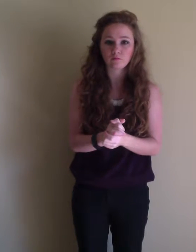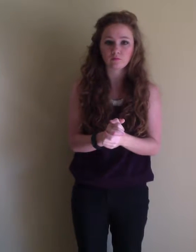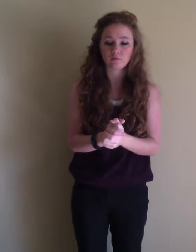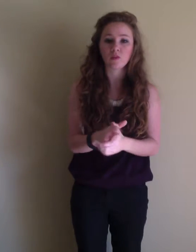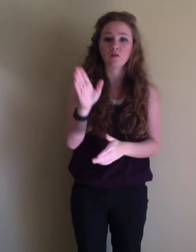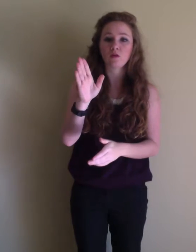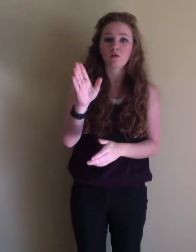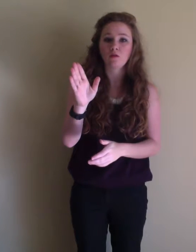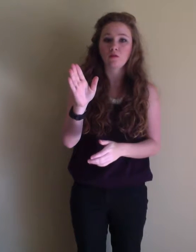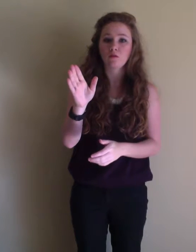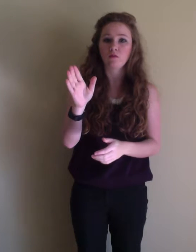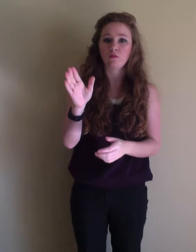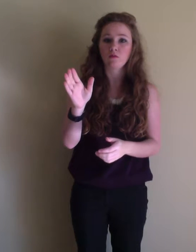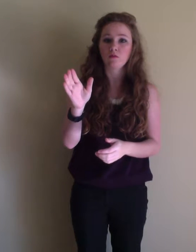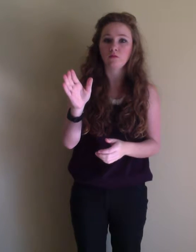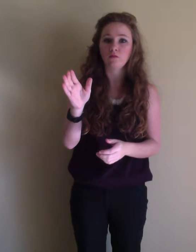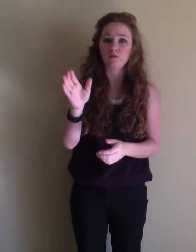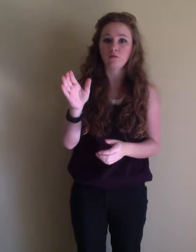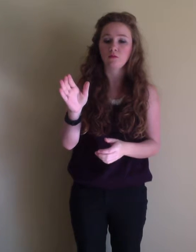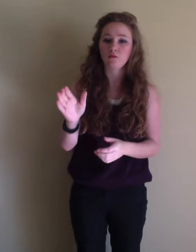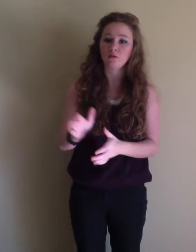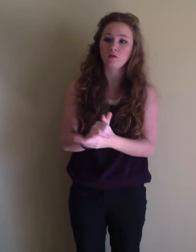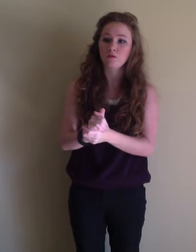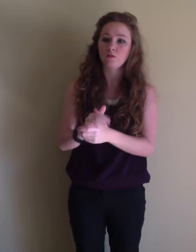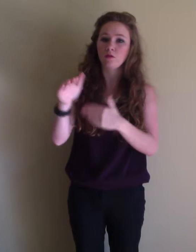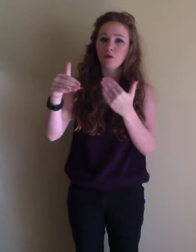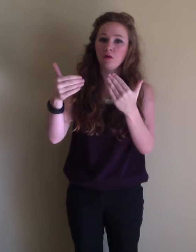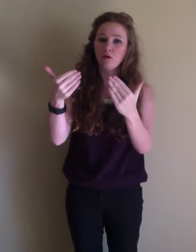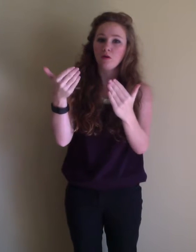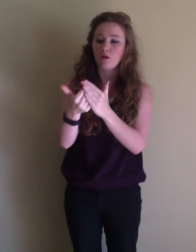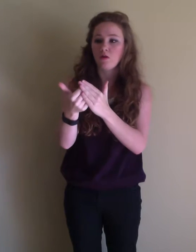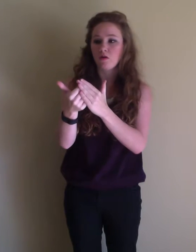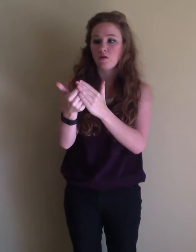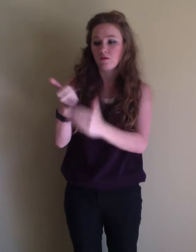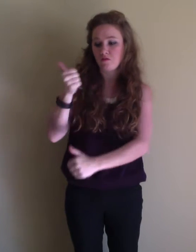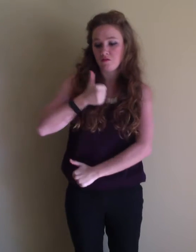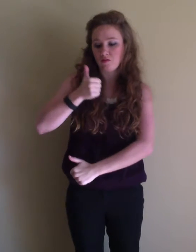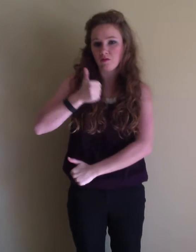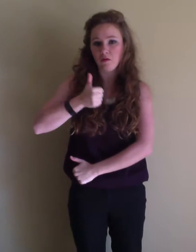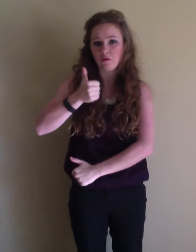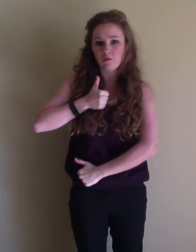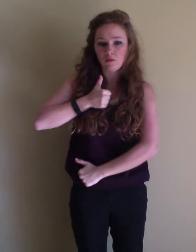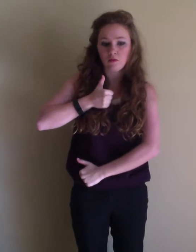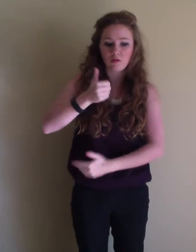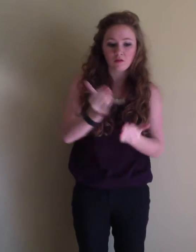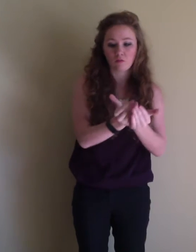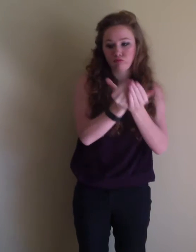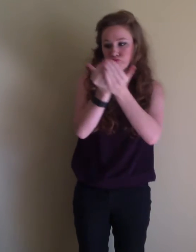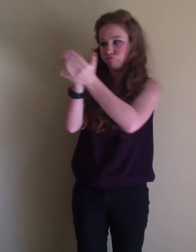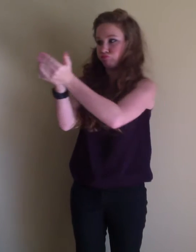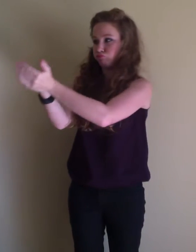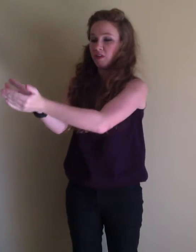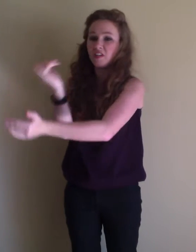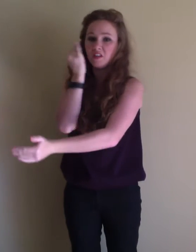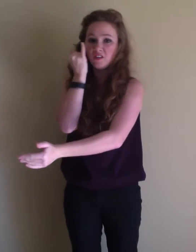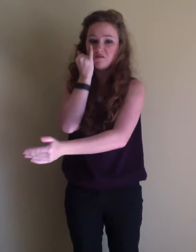Boston Massacre, they get sent back home to England for their trial. Not having a trial in colonies, and they send more troops. I mean, they come down hard